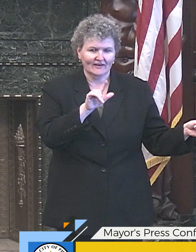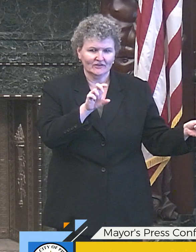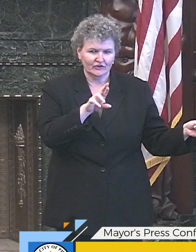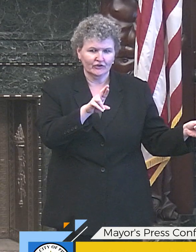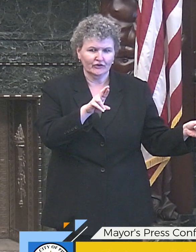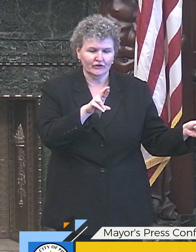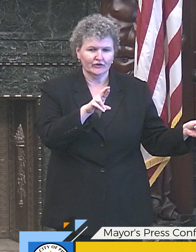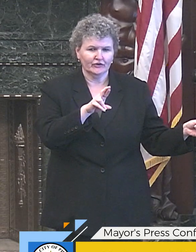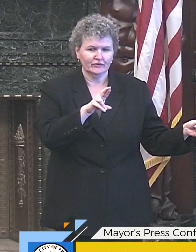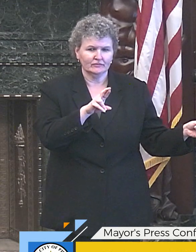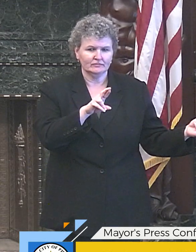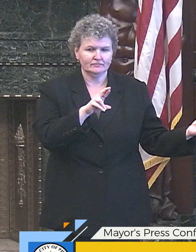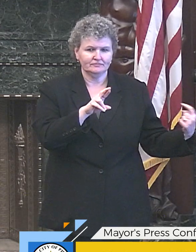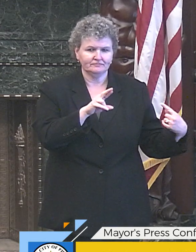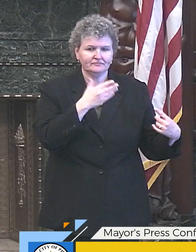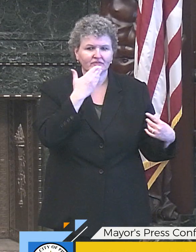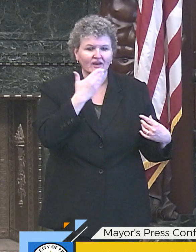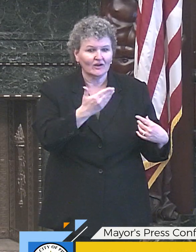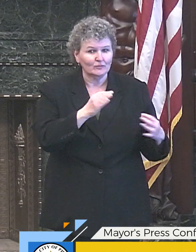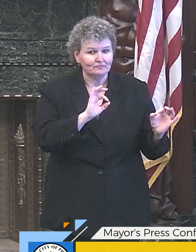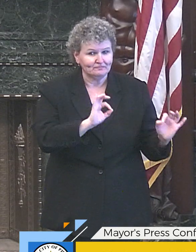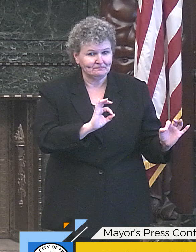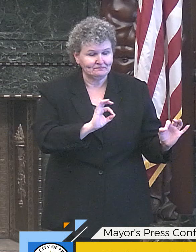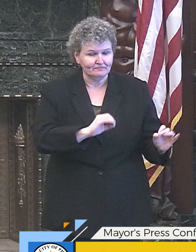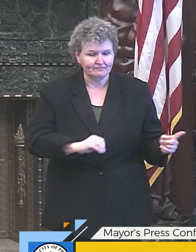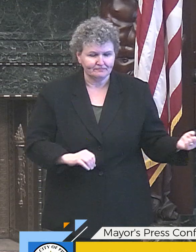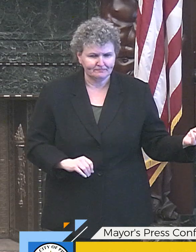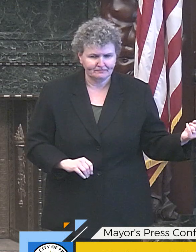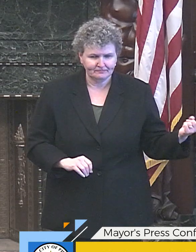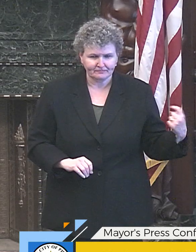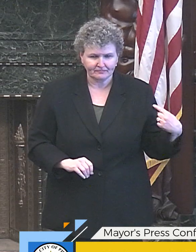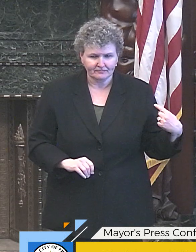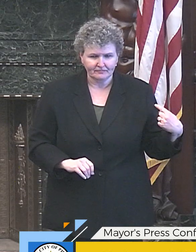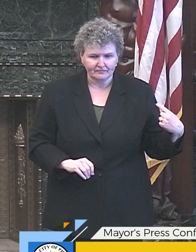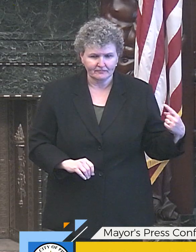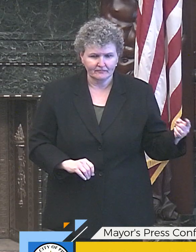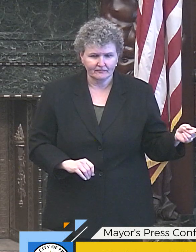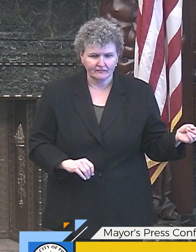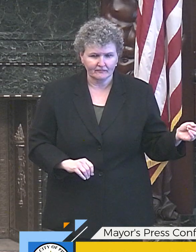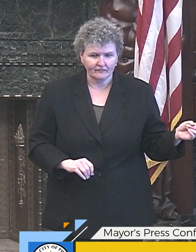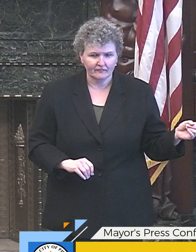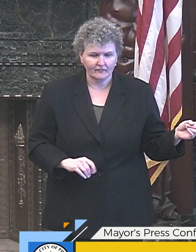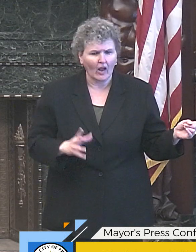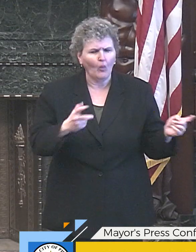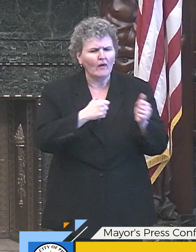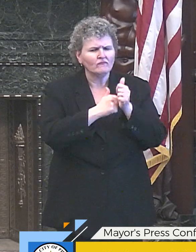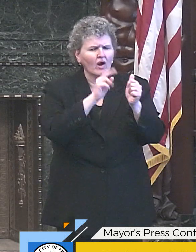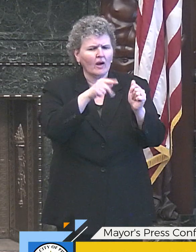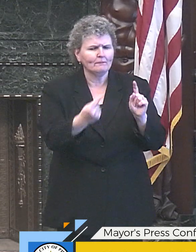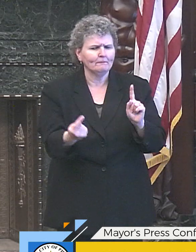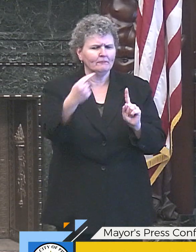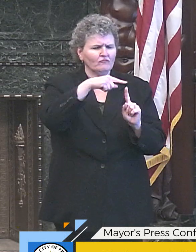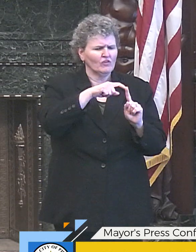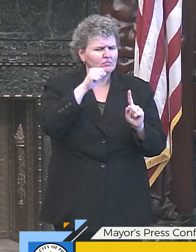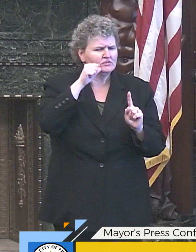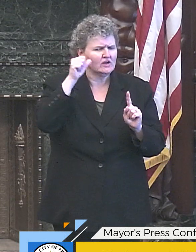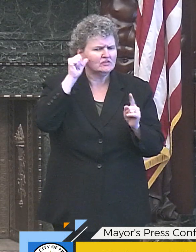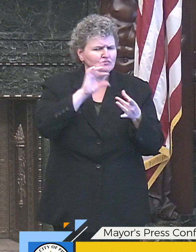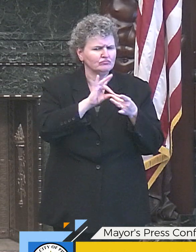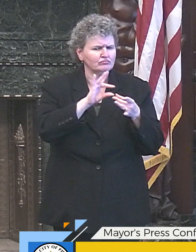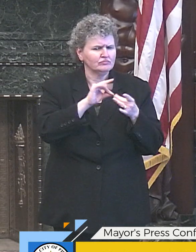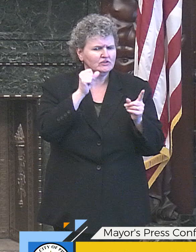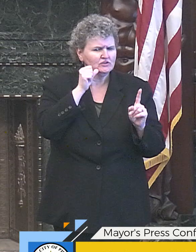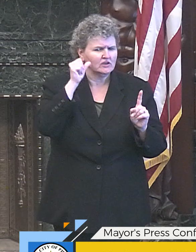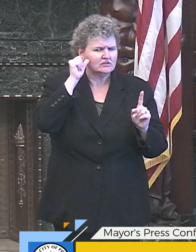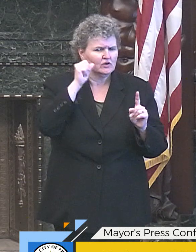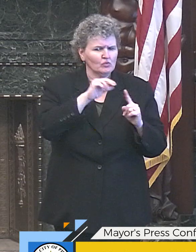Hey, thanks again for holding these. I have a follow-up question. Someone yesterday had asked for racial